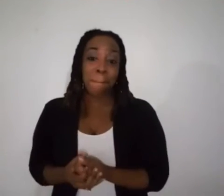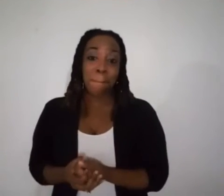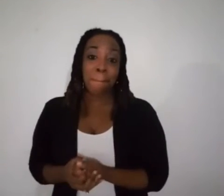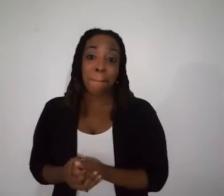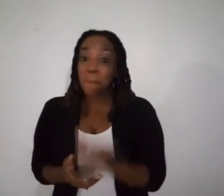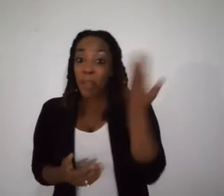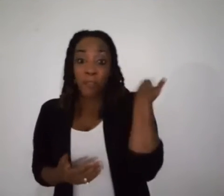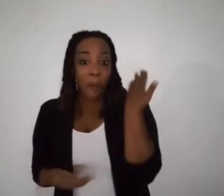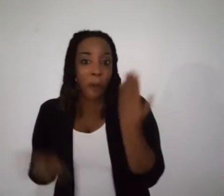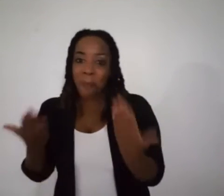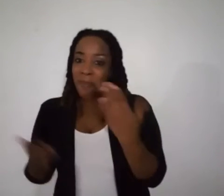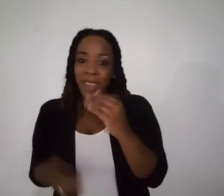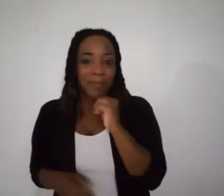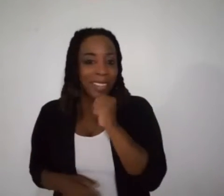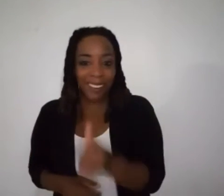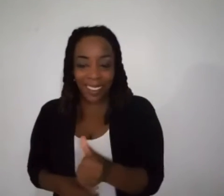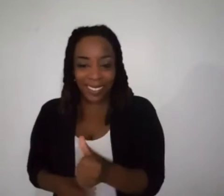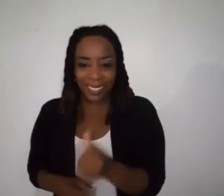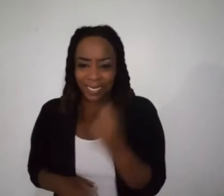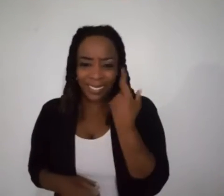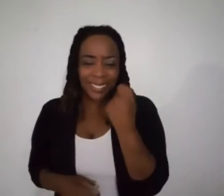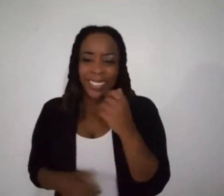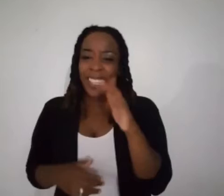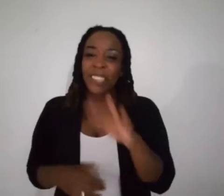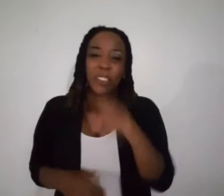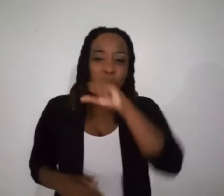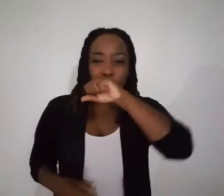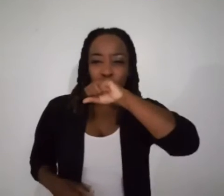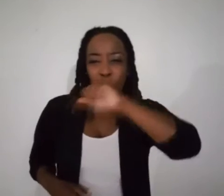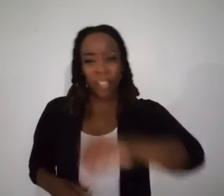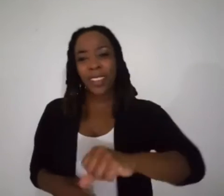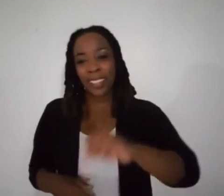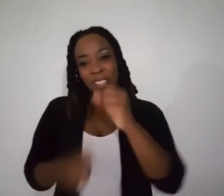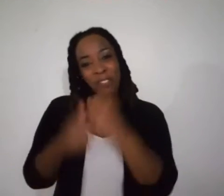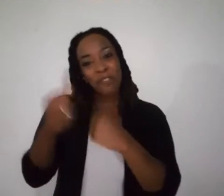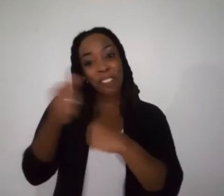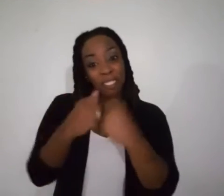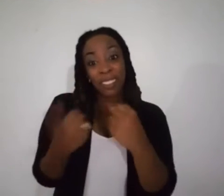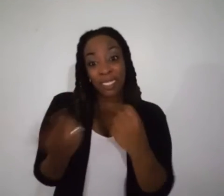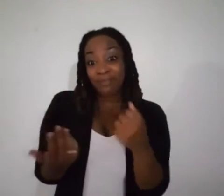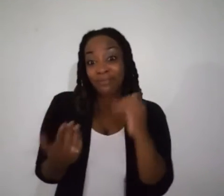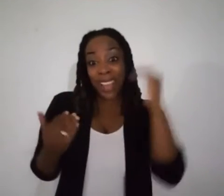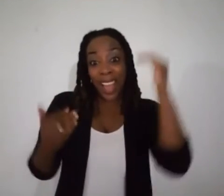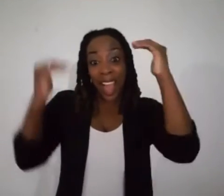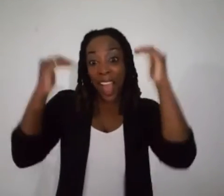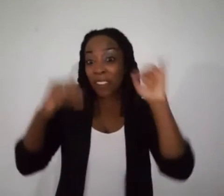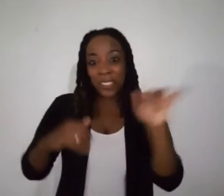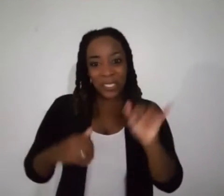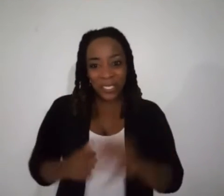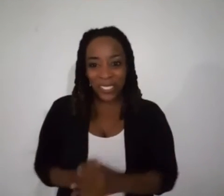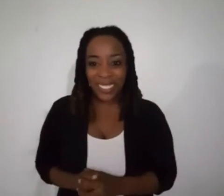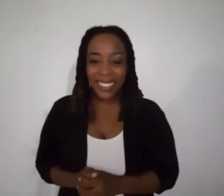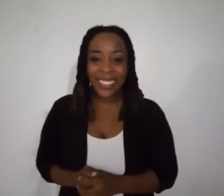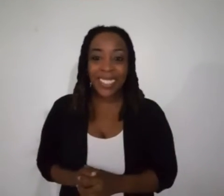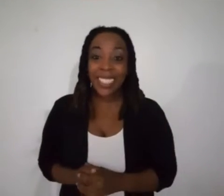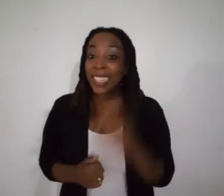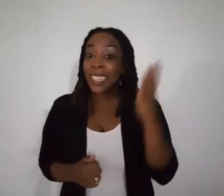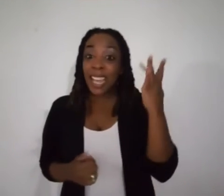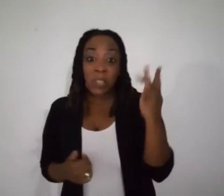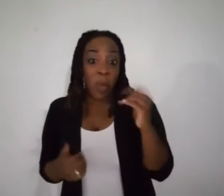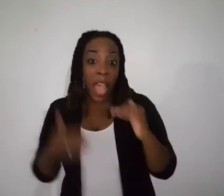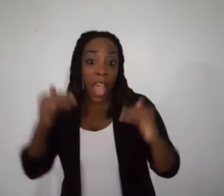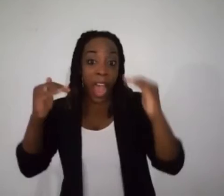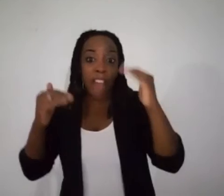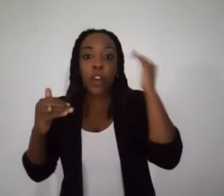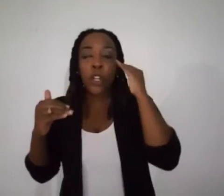But children love structure. In fact, adults love structure. This is why we know what to do on a weekend, separate from on a